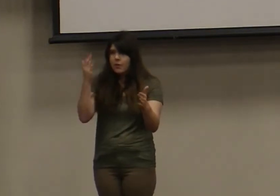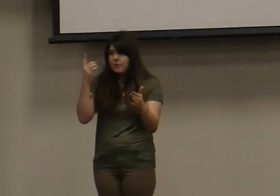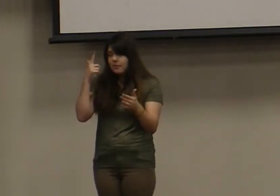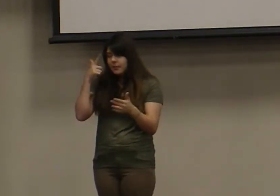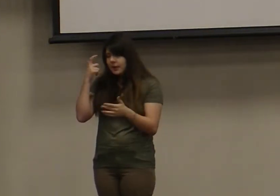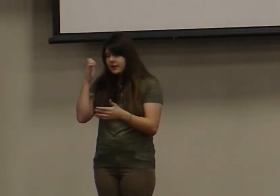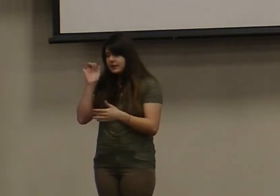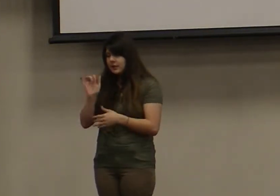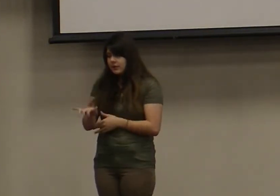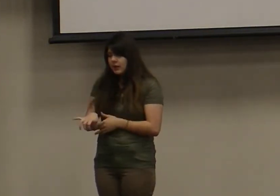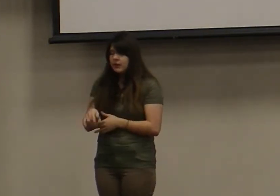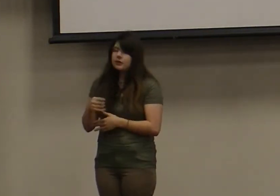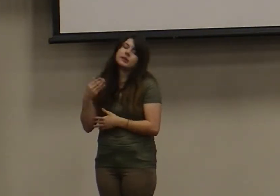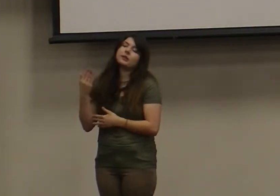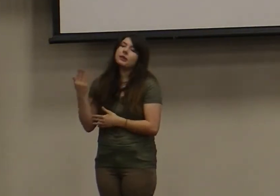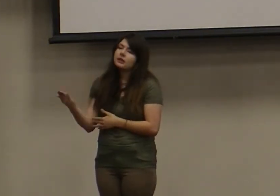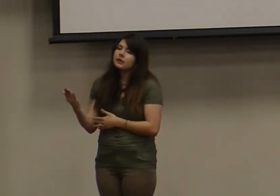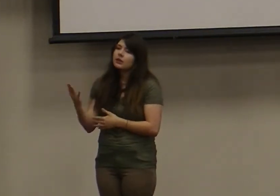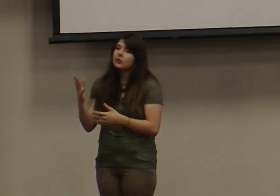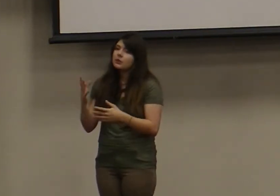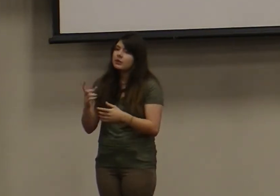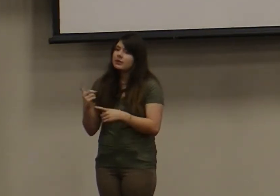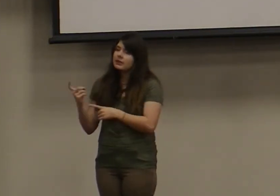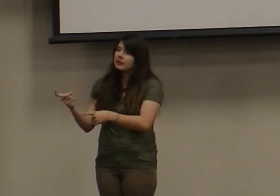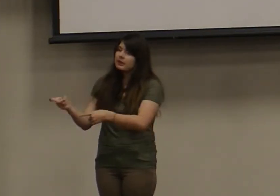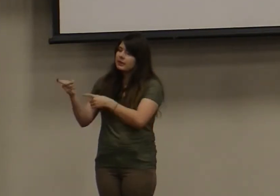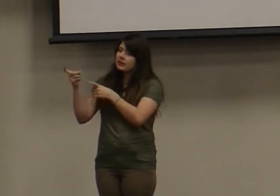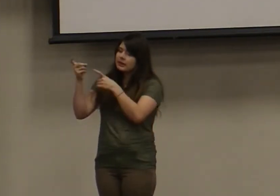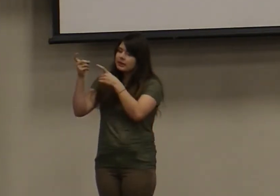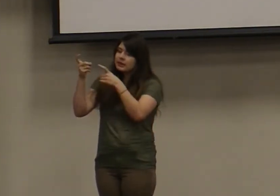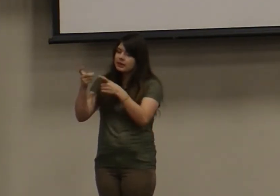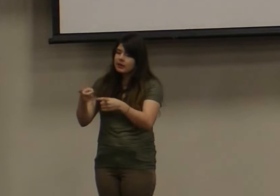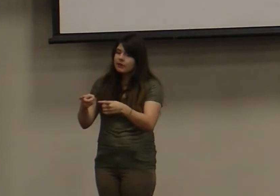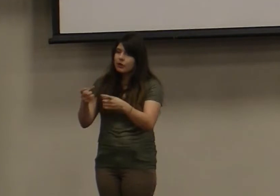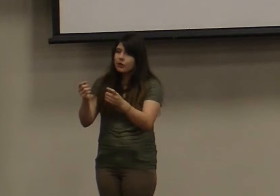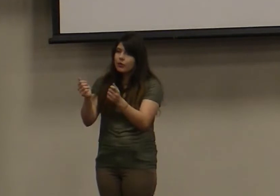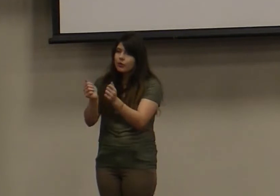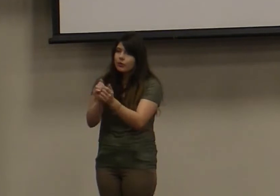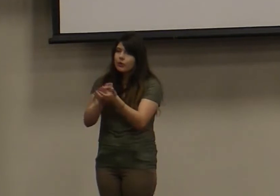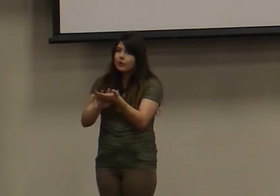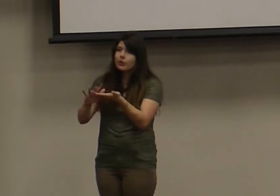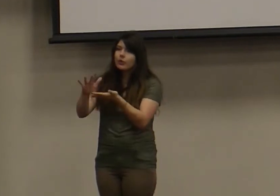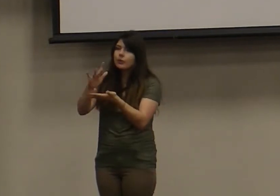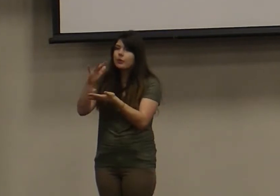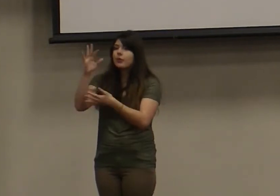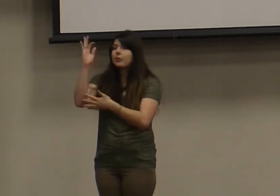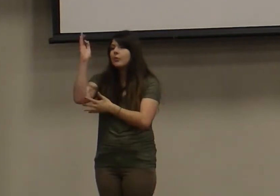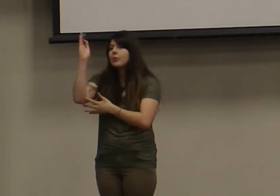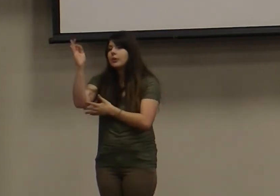he was gifted with the glory of preaching.